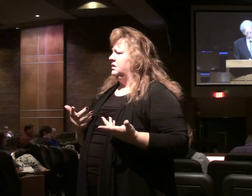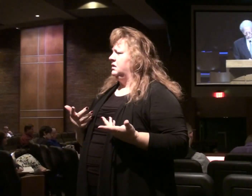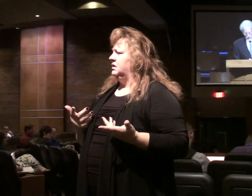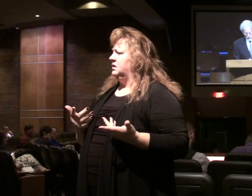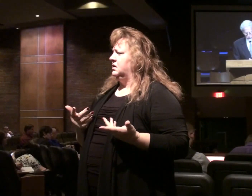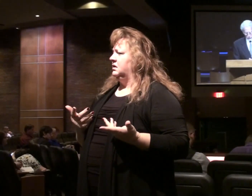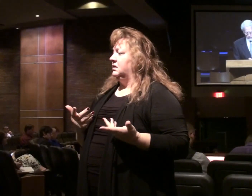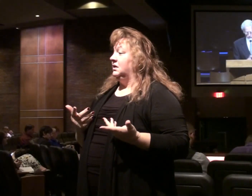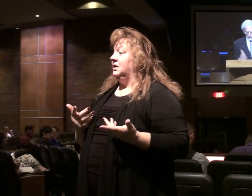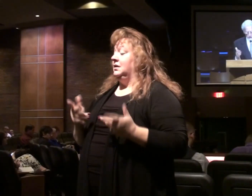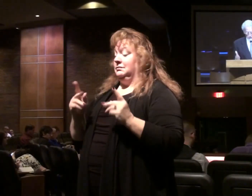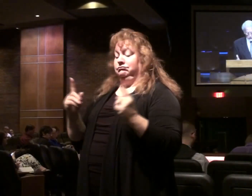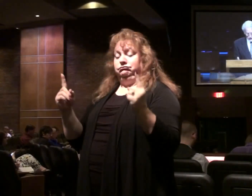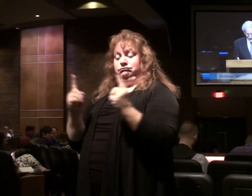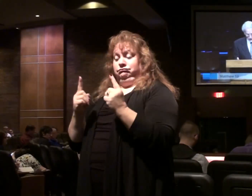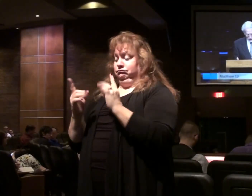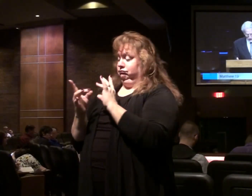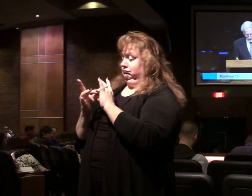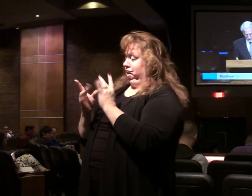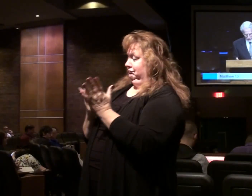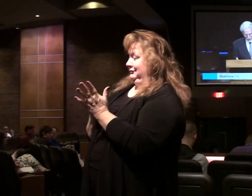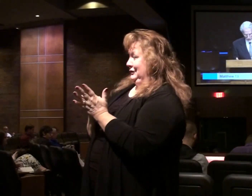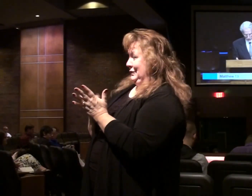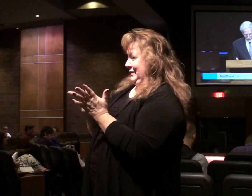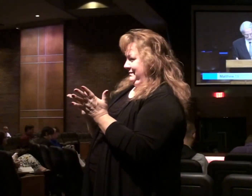Someone shares the truth with him. The seed.